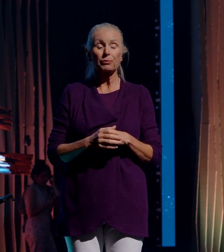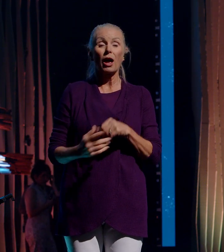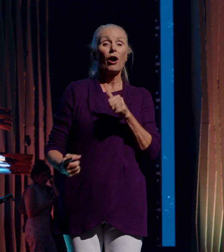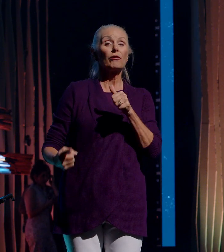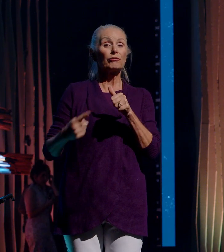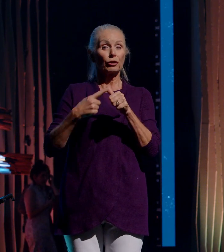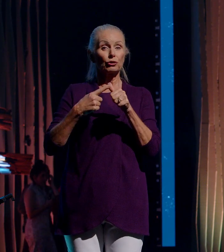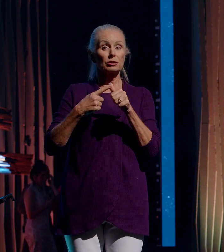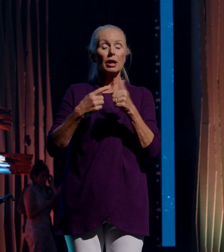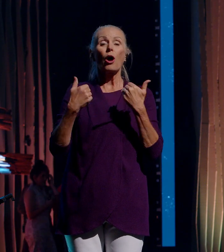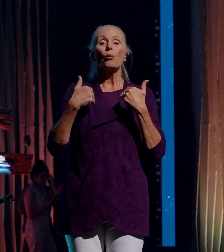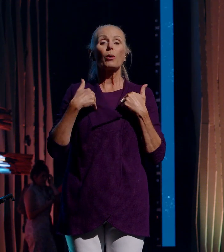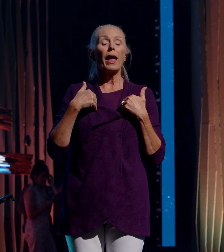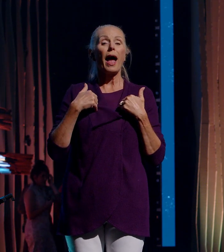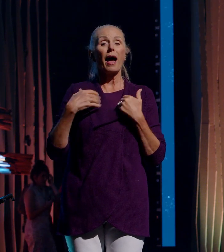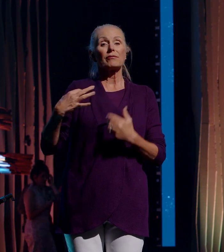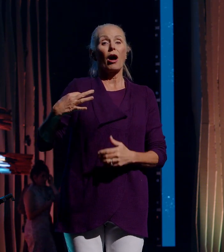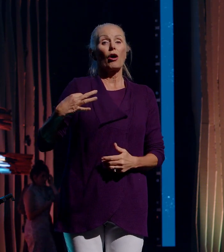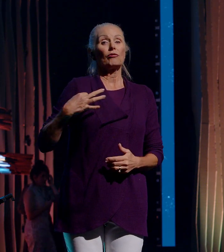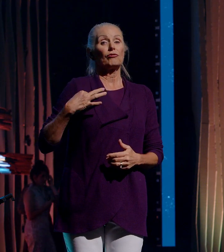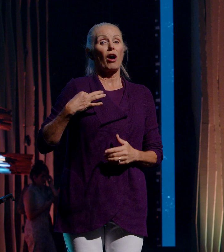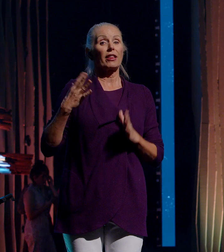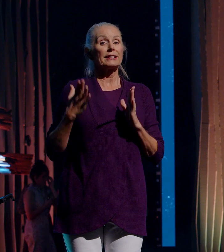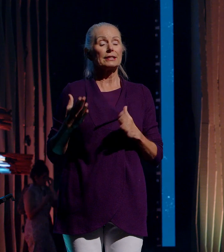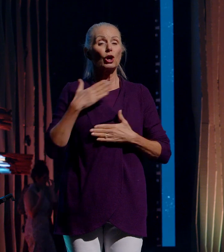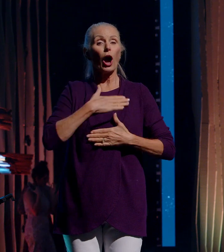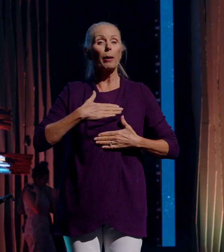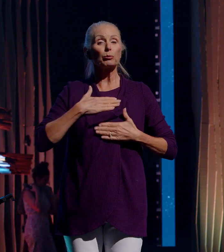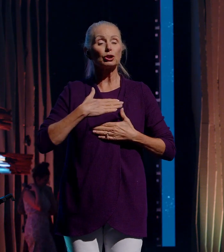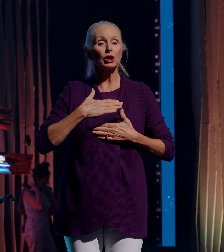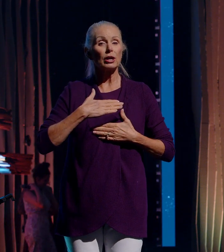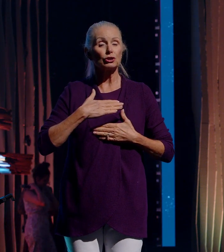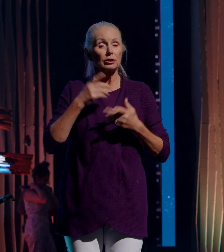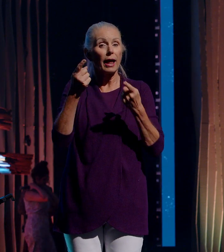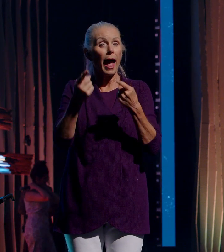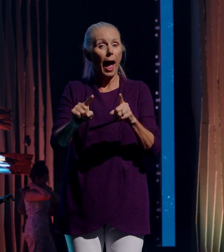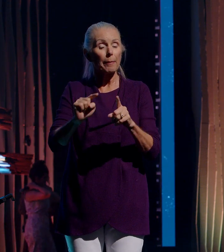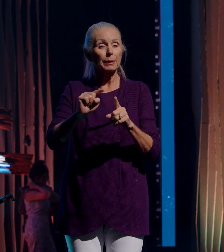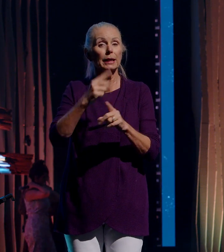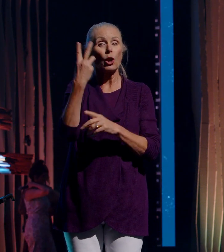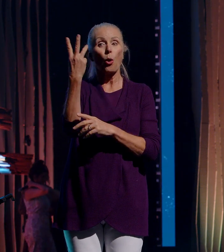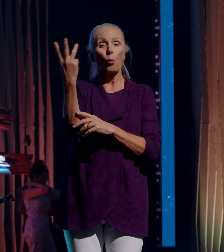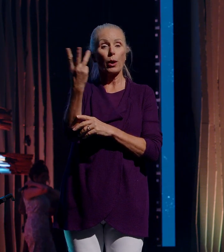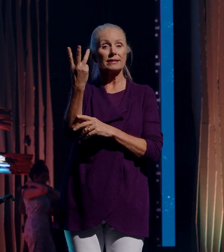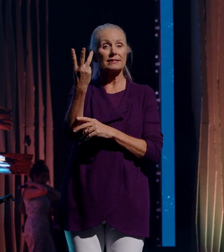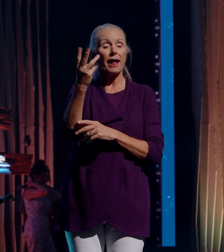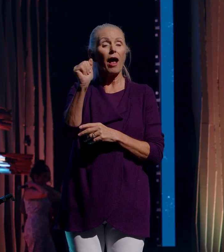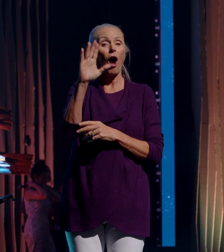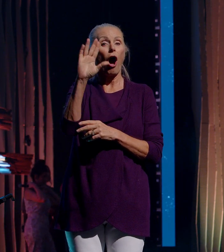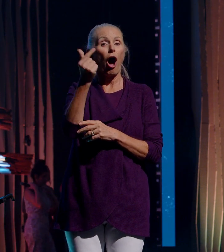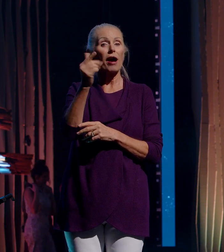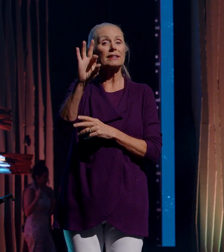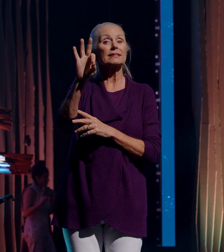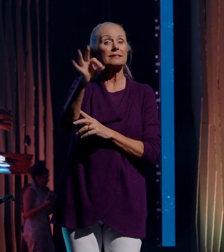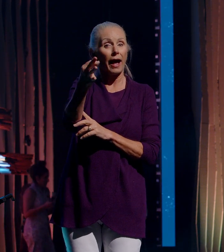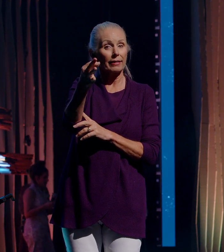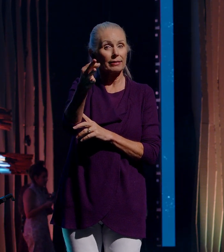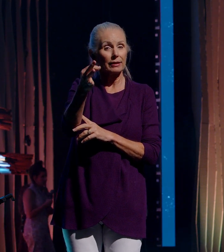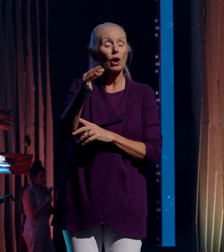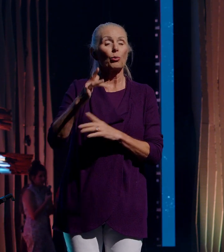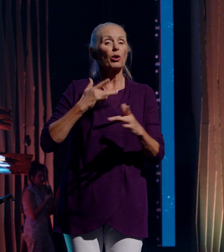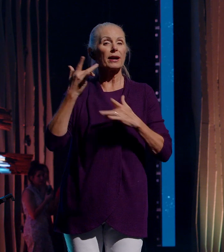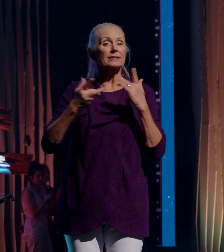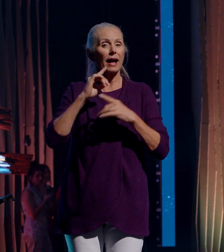one is we have volunteer appreciation happening on Wednesday, August 9th. We're super